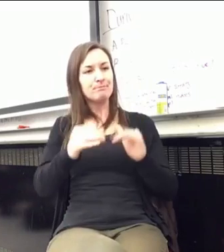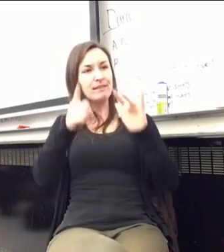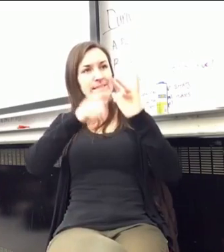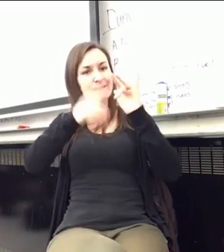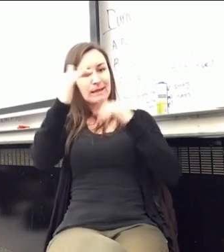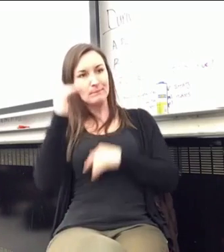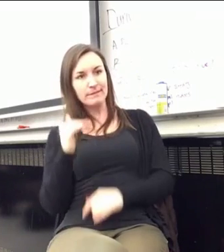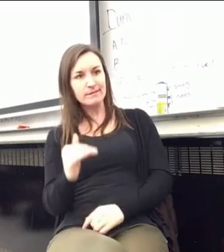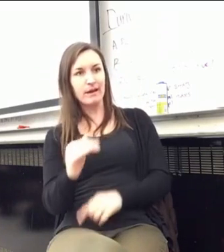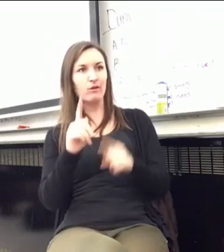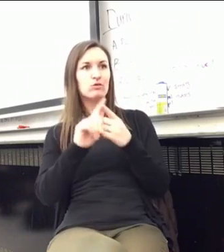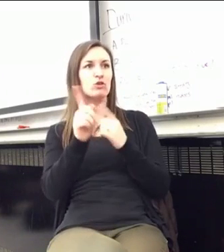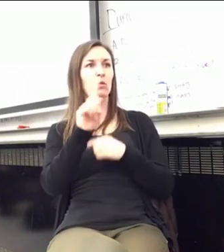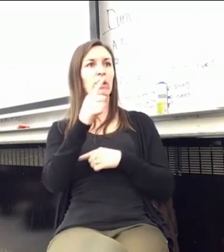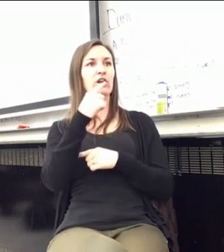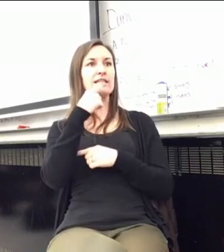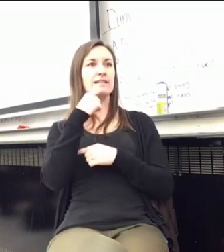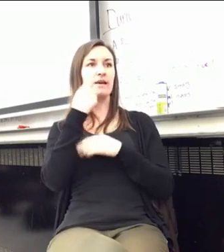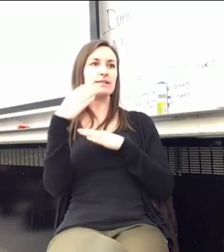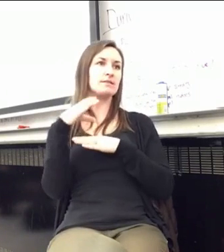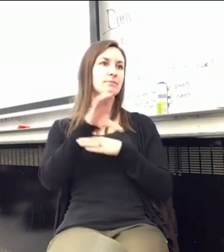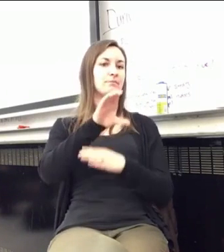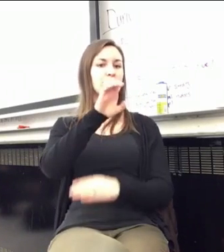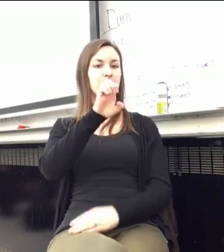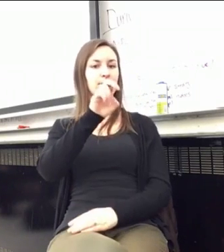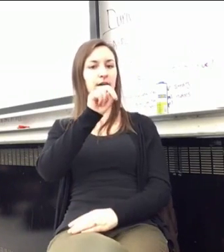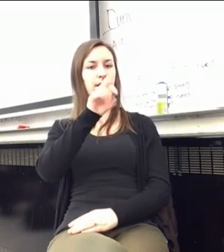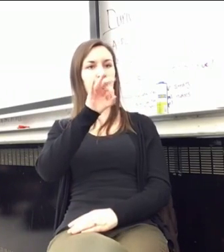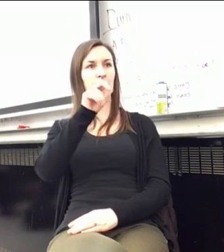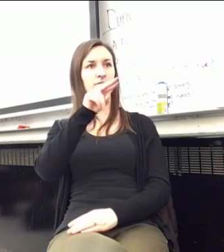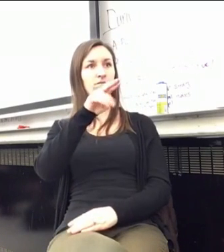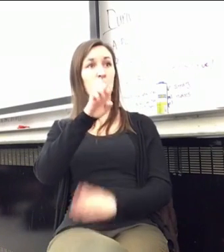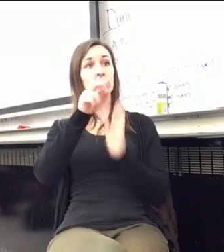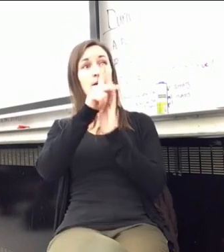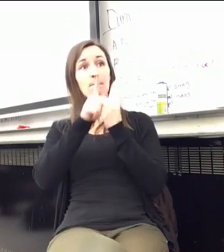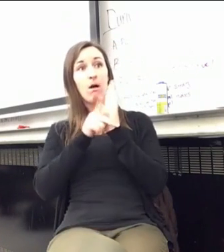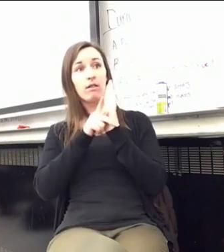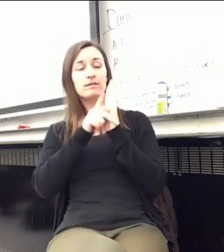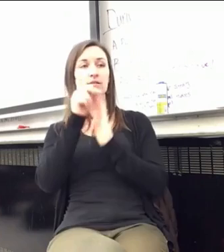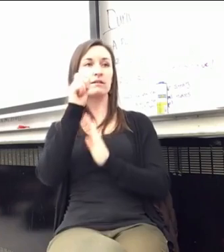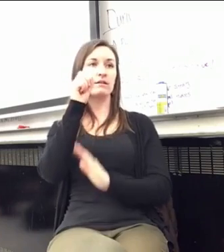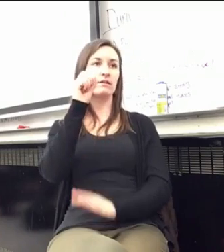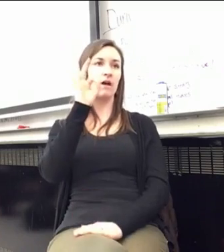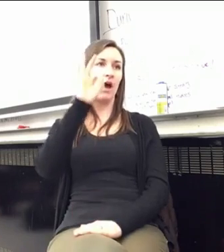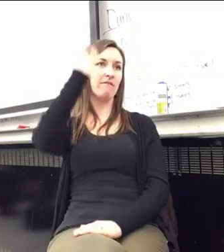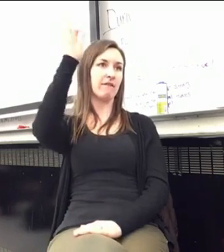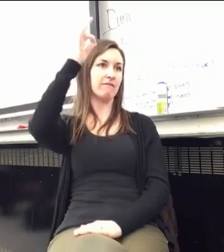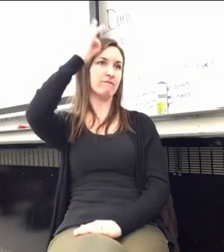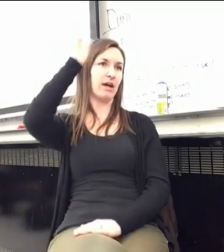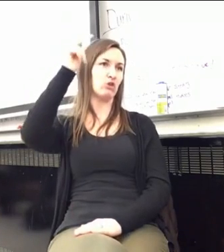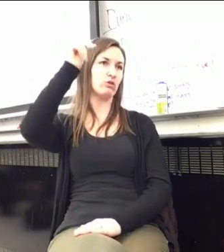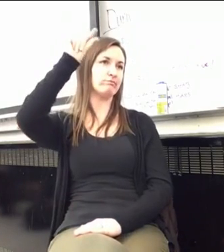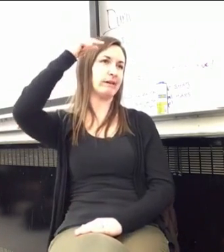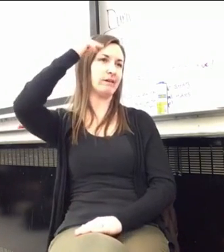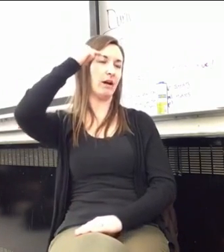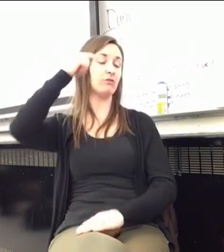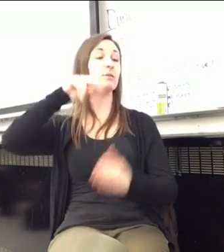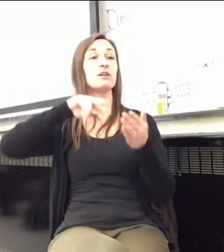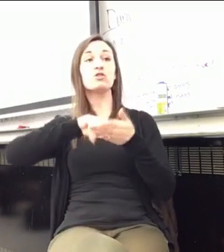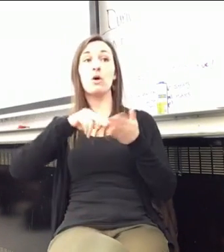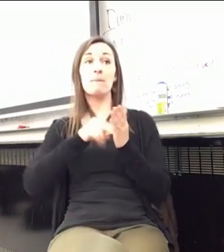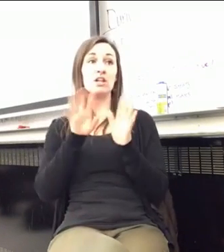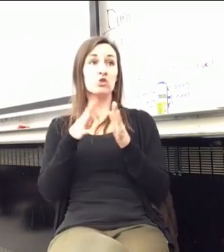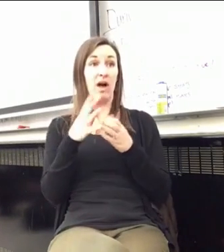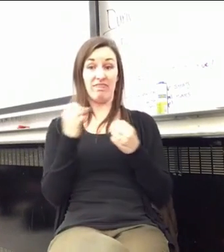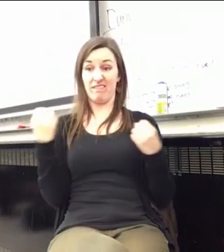says enforce the policies of the federal government. Basically what the fear was